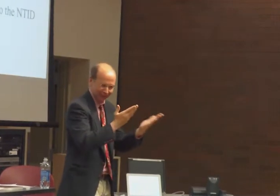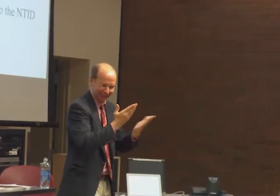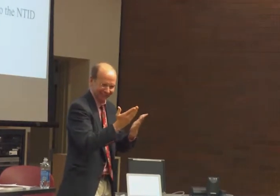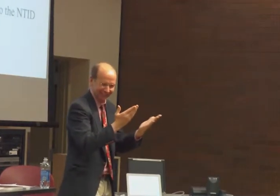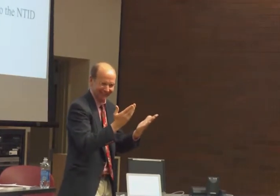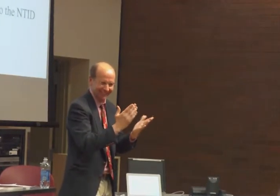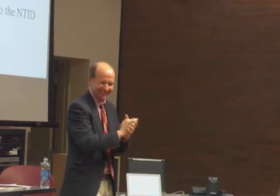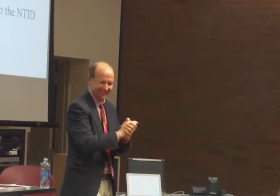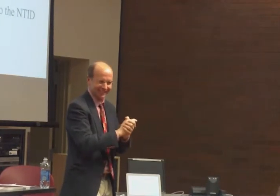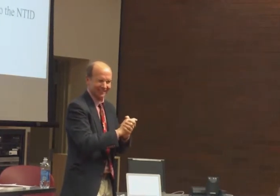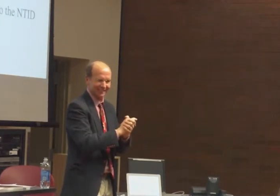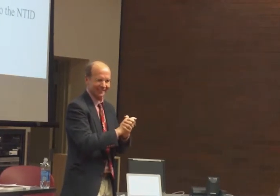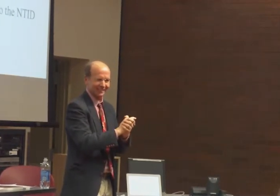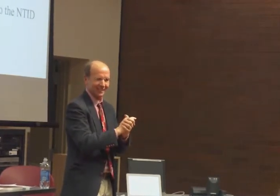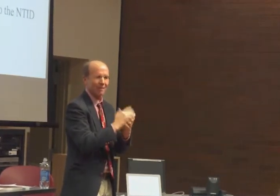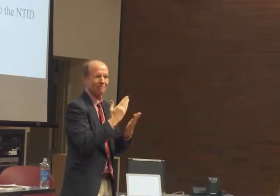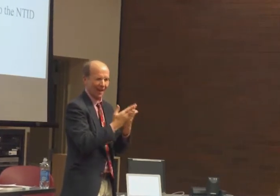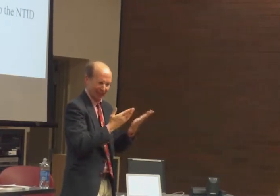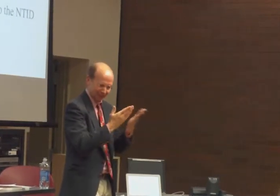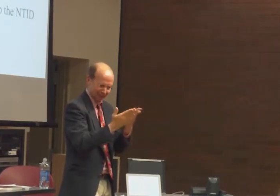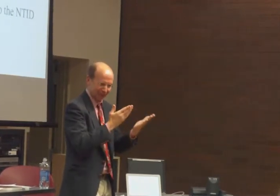associated with the Student Life team, whose services associated with them.